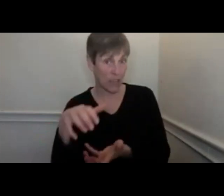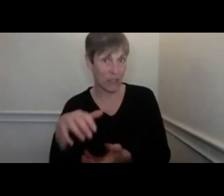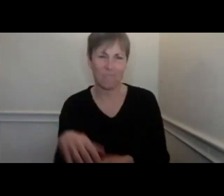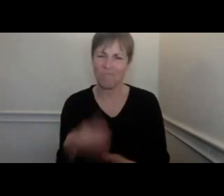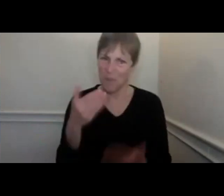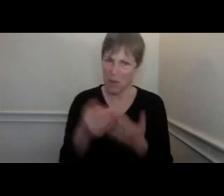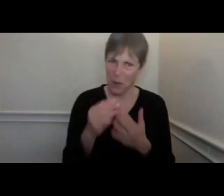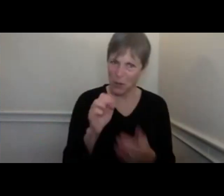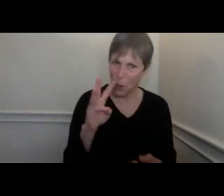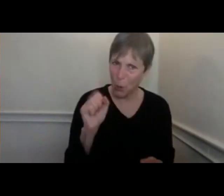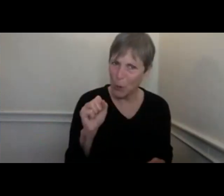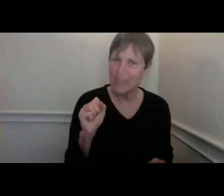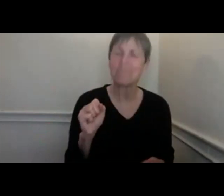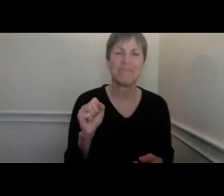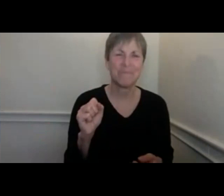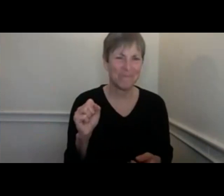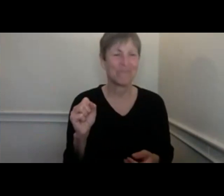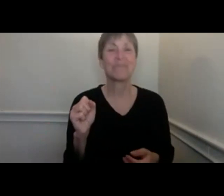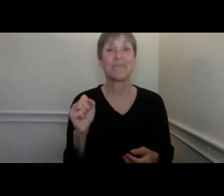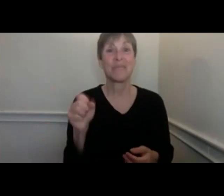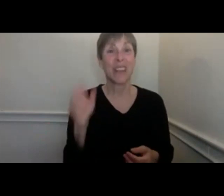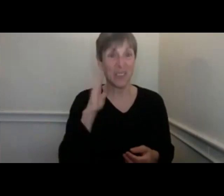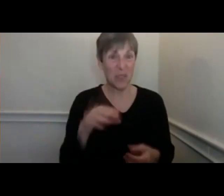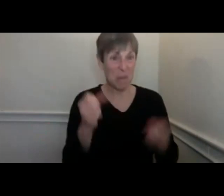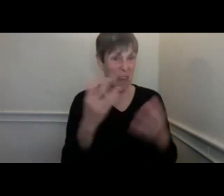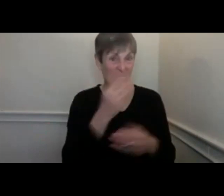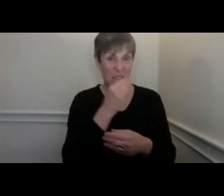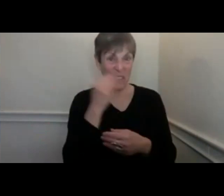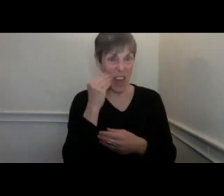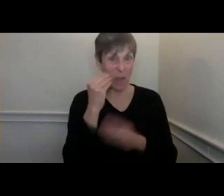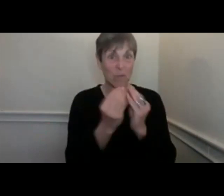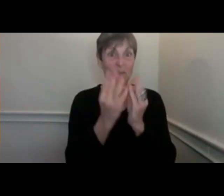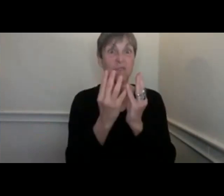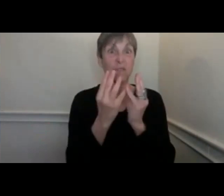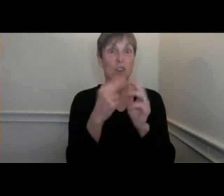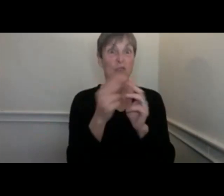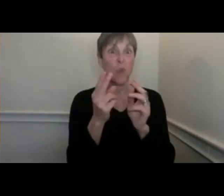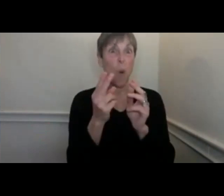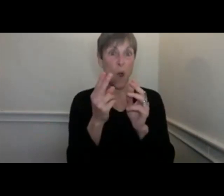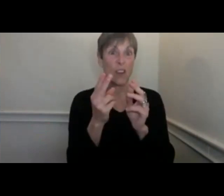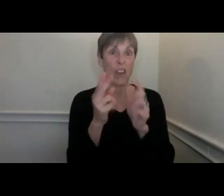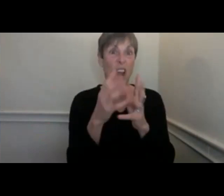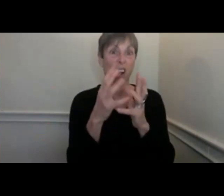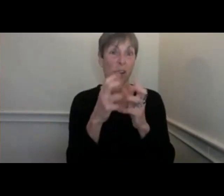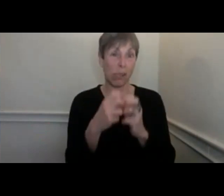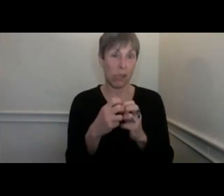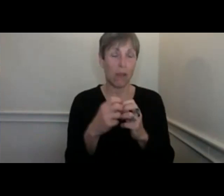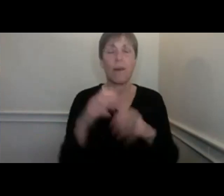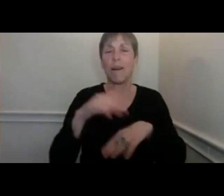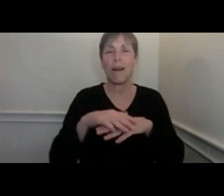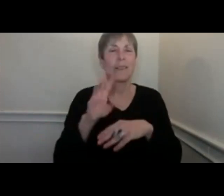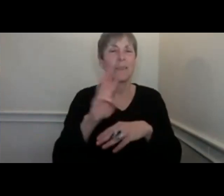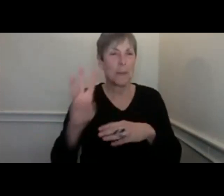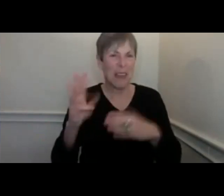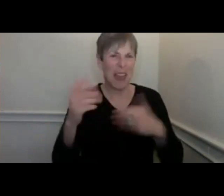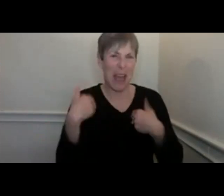many flowers, they have a very short vase life. And so there's a lot of tips and tricks on our website. Also, floretteflowers.com